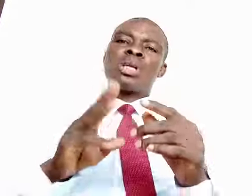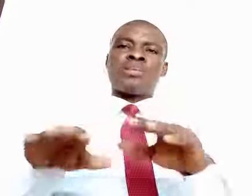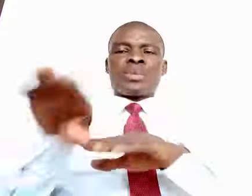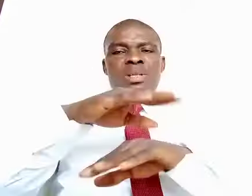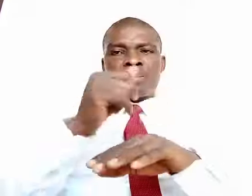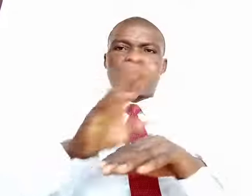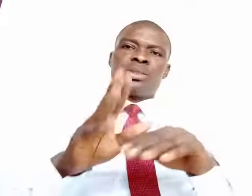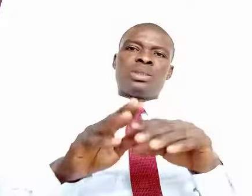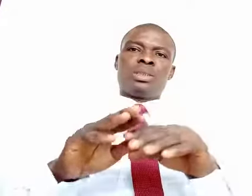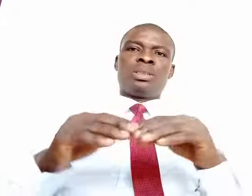the organism.